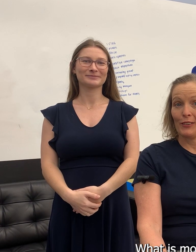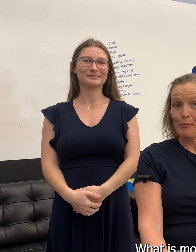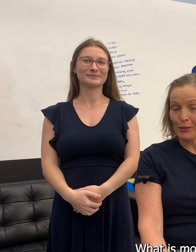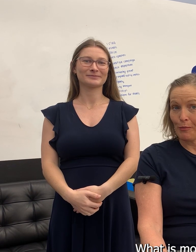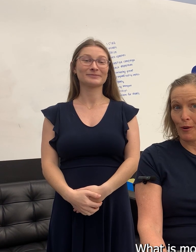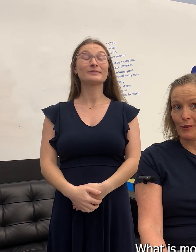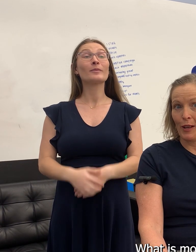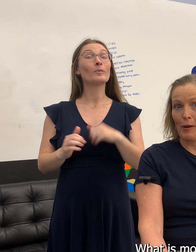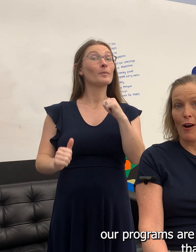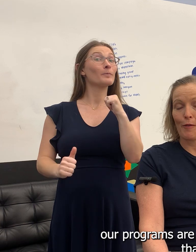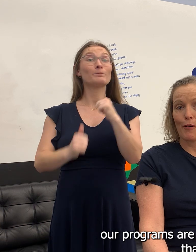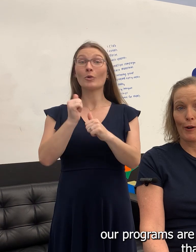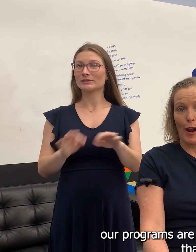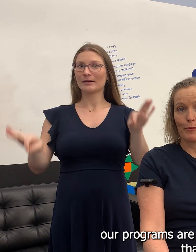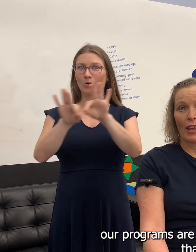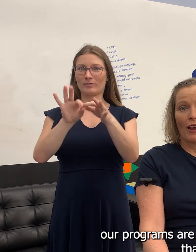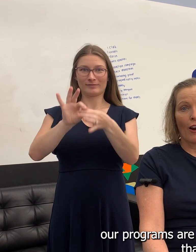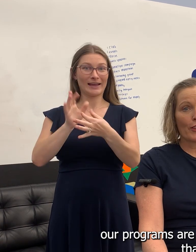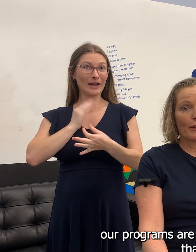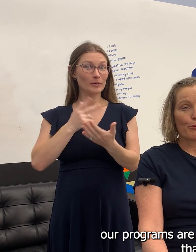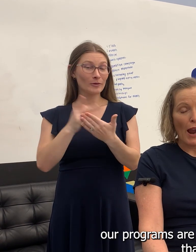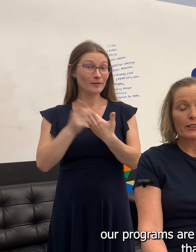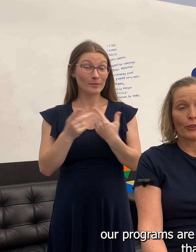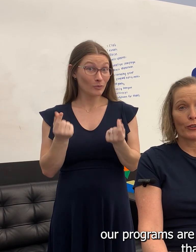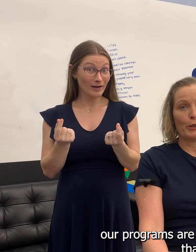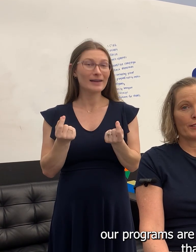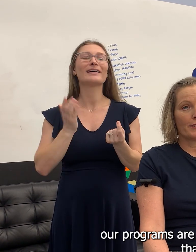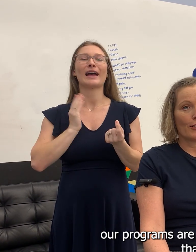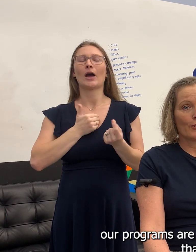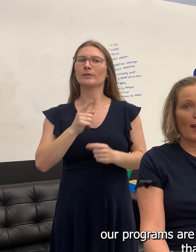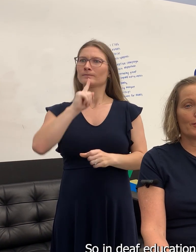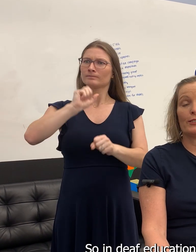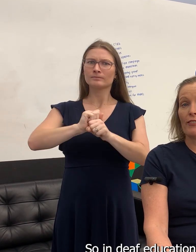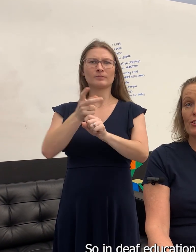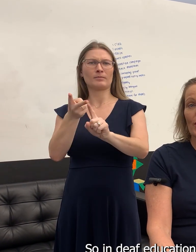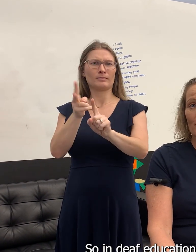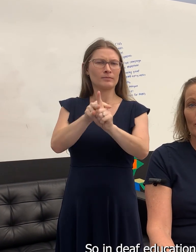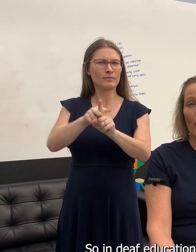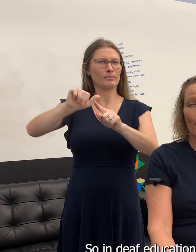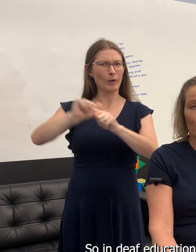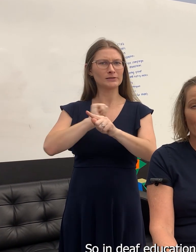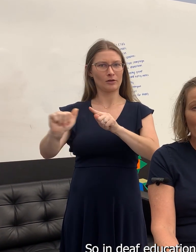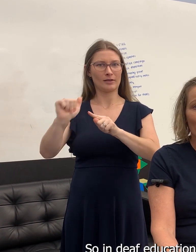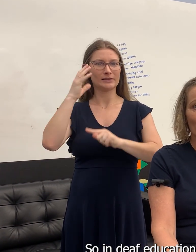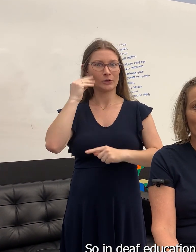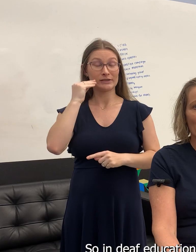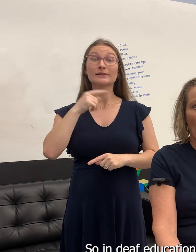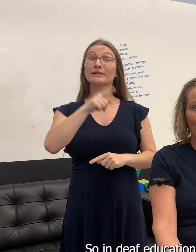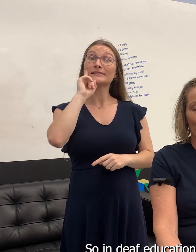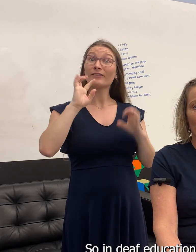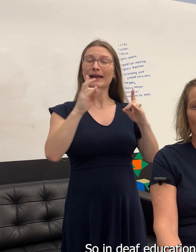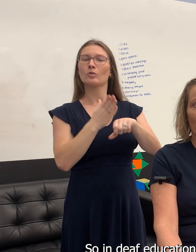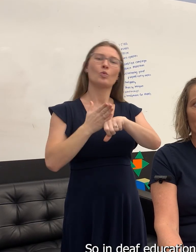What is most important about our programs are the practical experiences that you get. So in Deaf Education, we have over